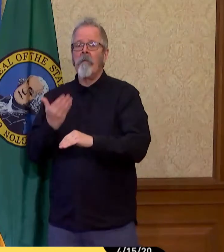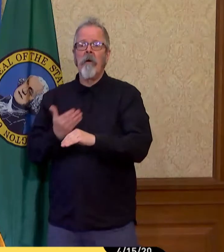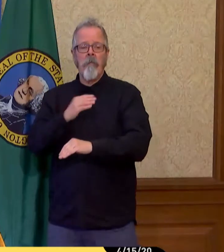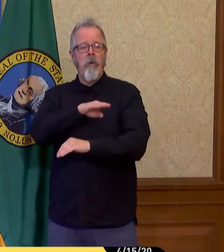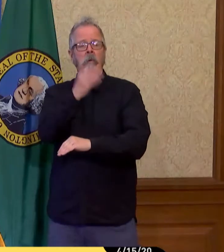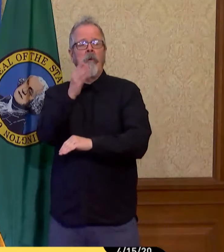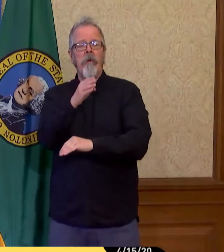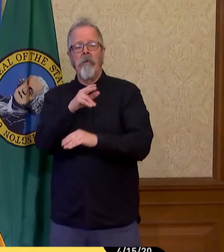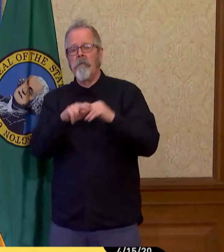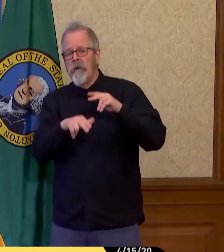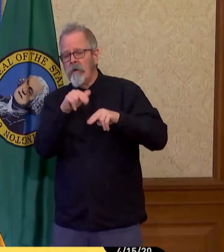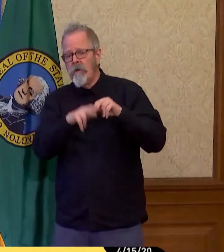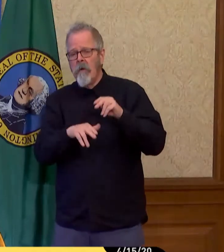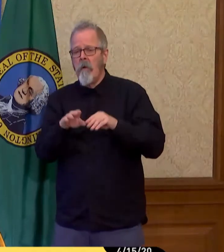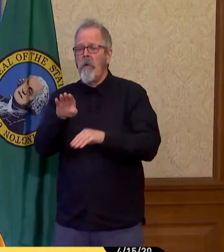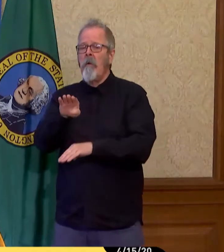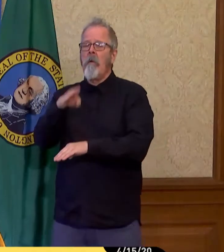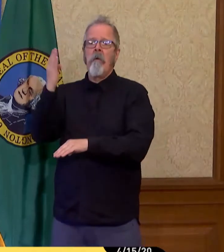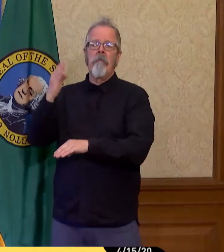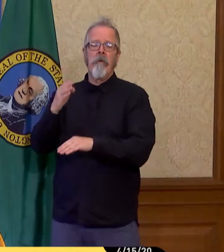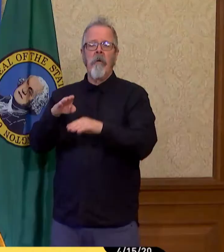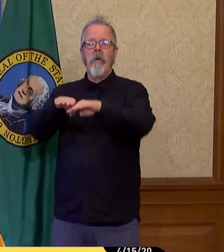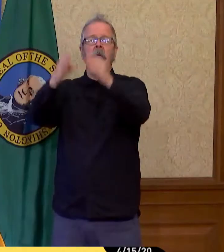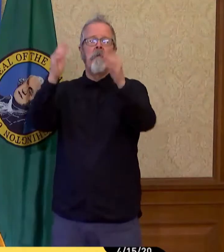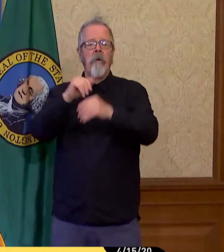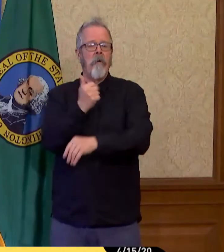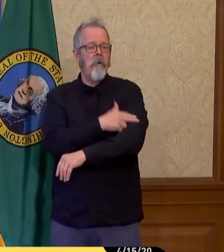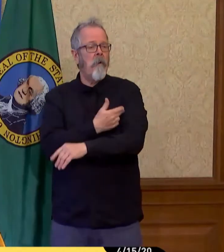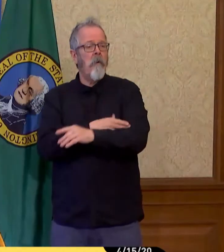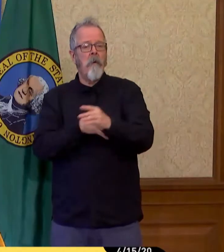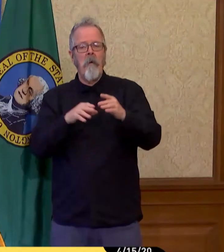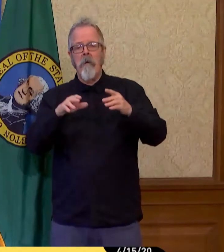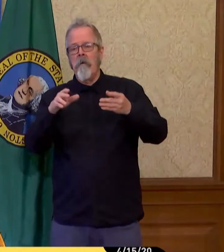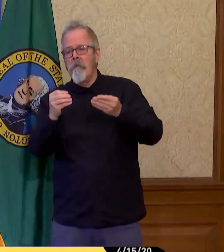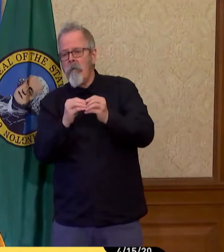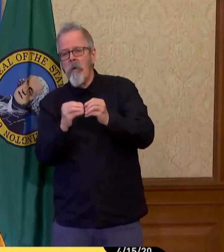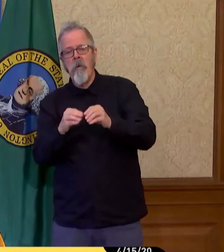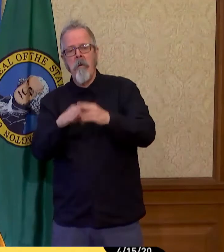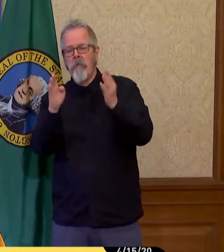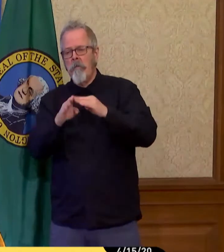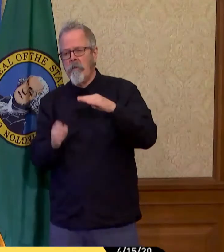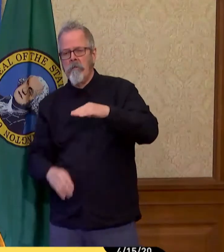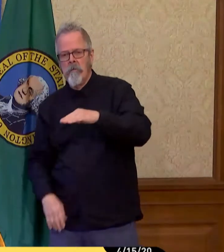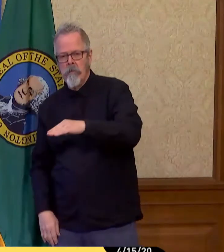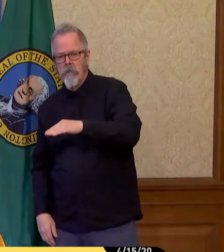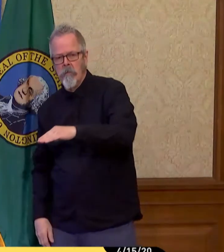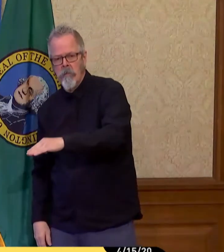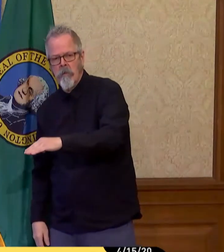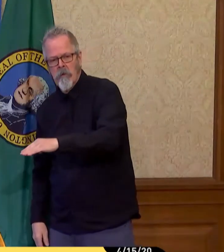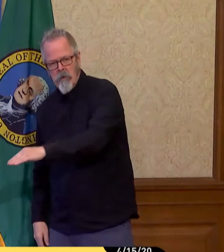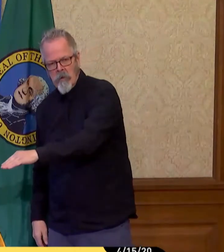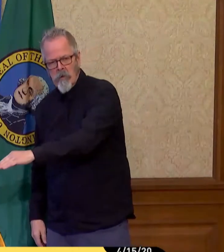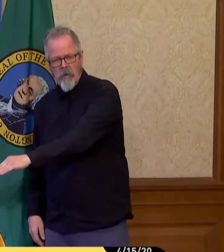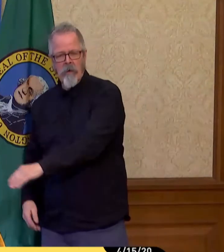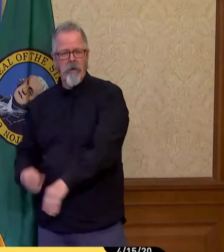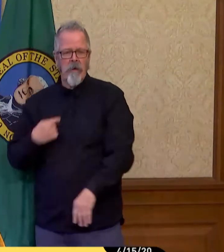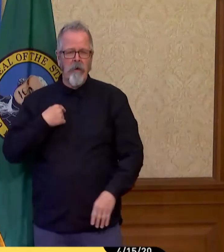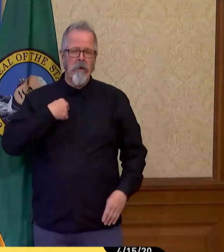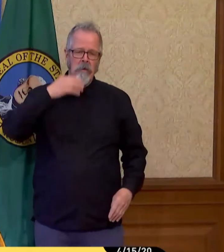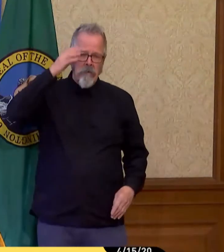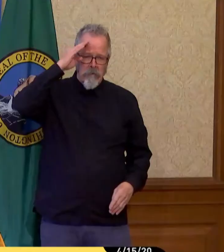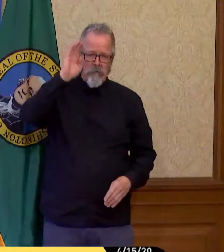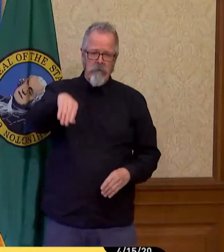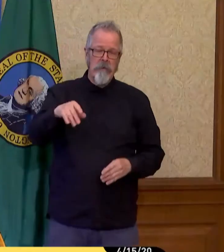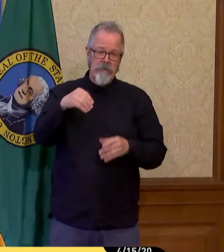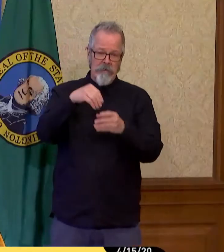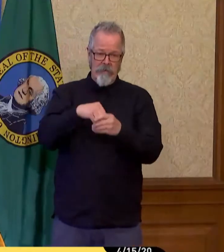If usually when you let up on a pedal of a car, you slow down. That's not what happens in this